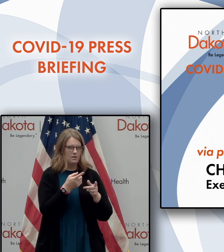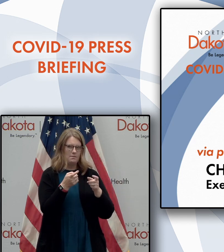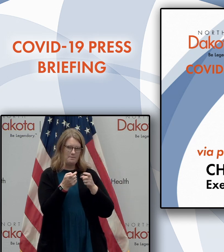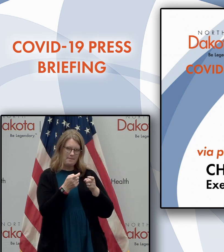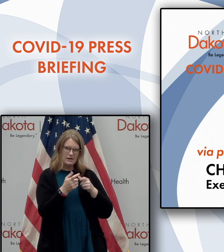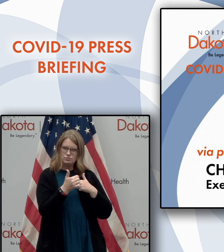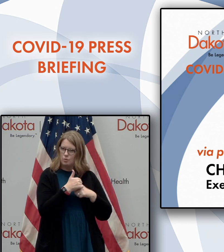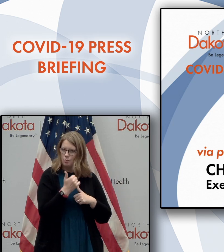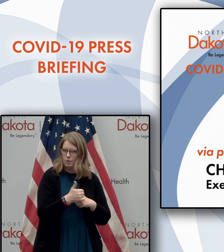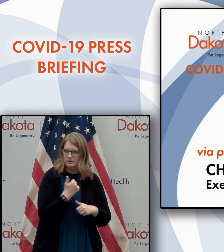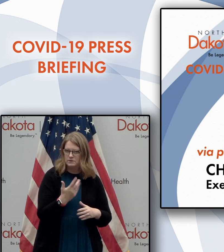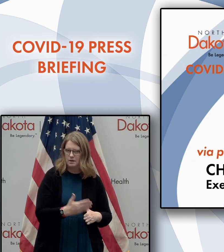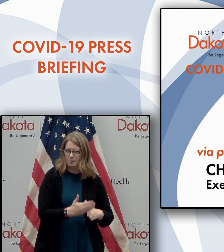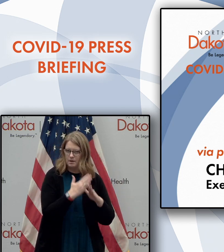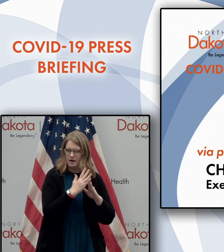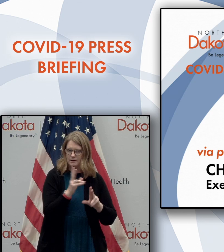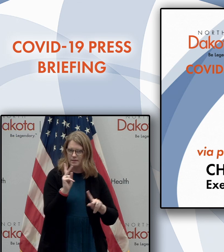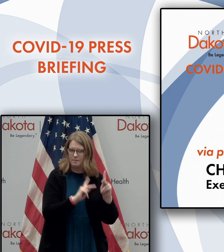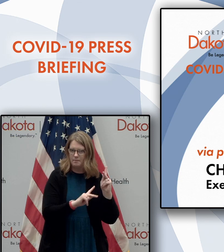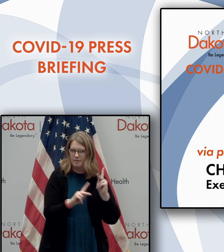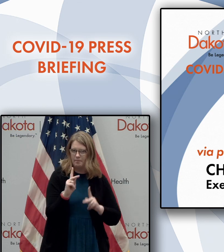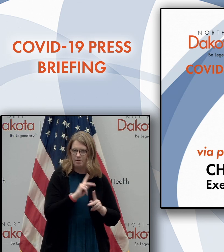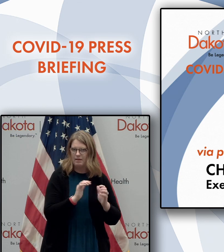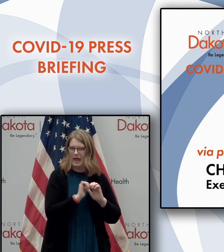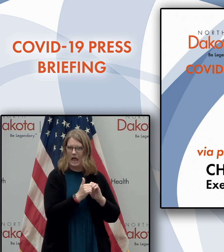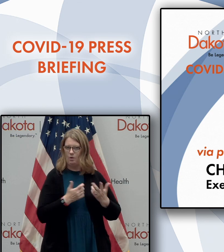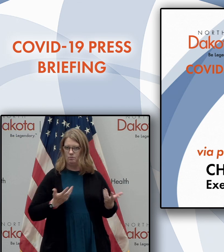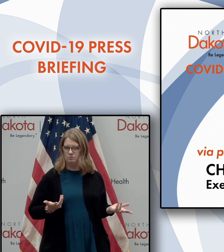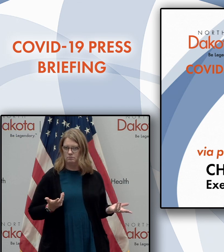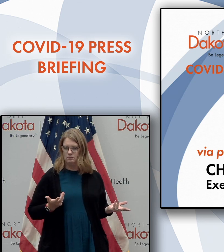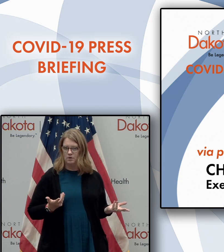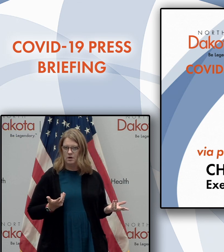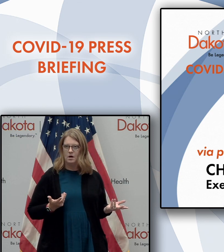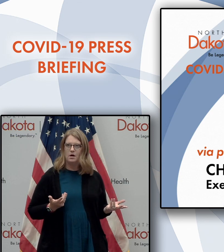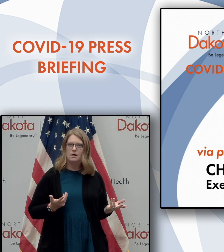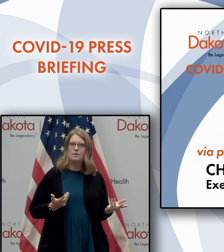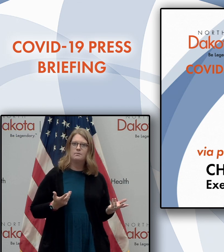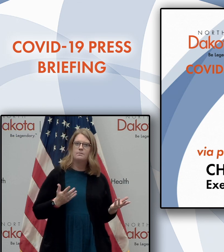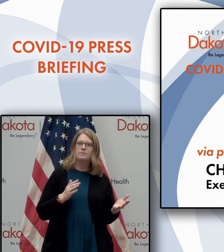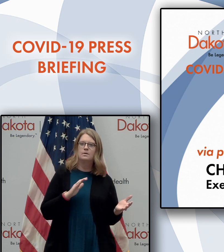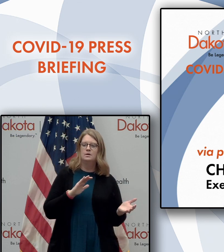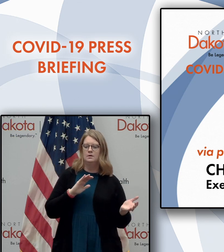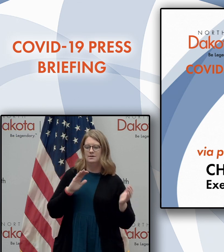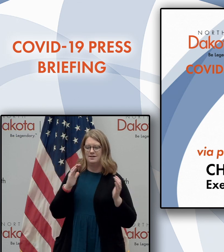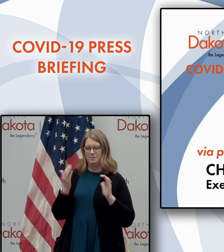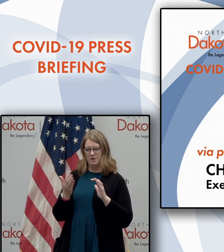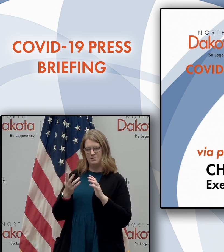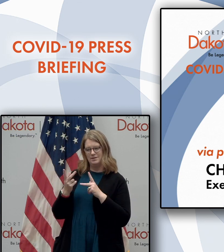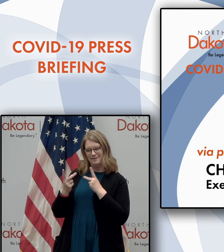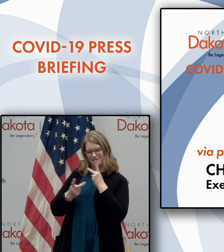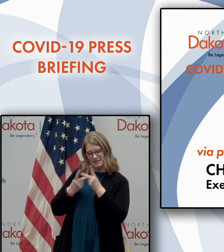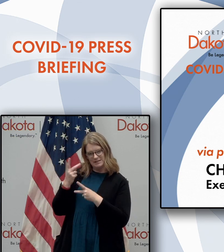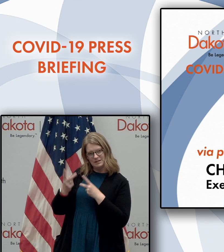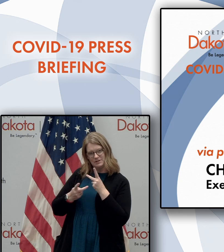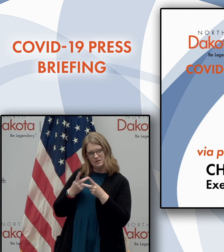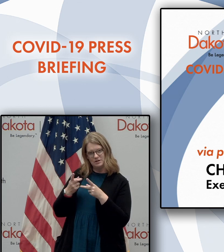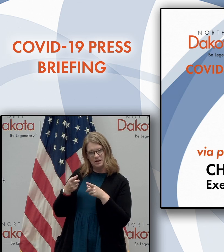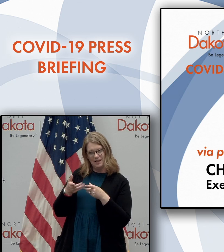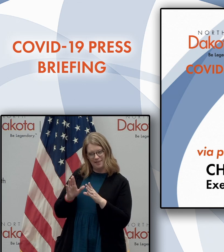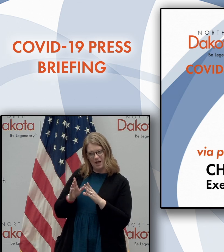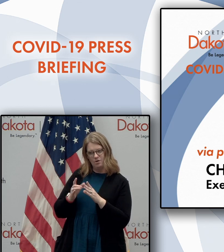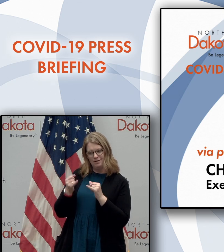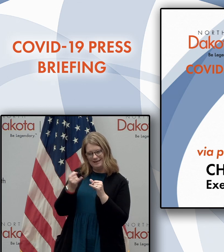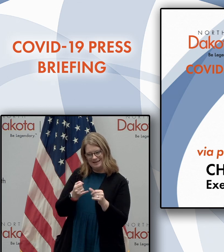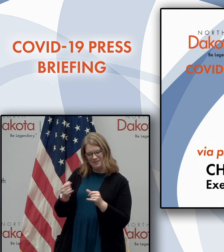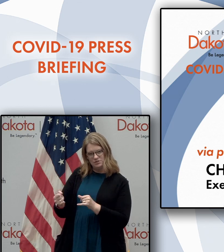risk of protecting the residents in long-term care facilities versus the visitation and giving individuals time to spend